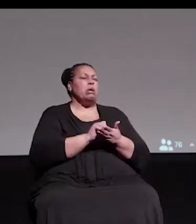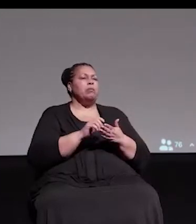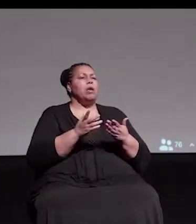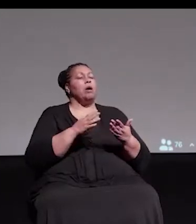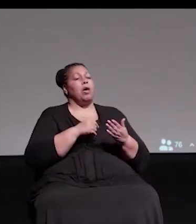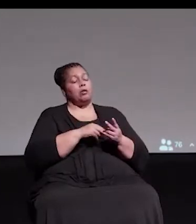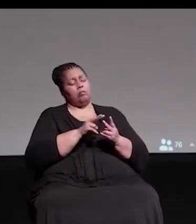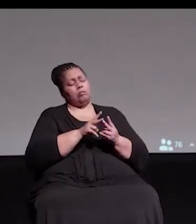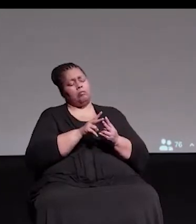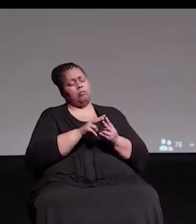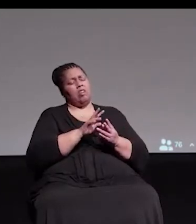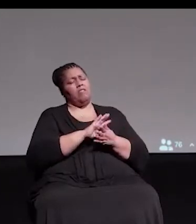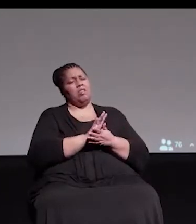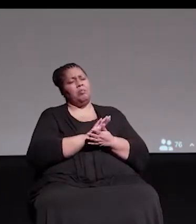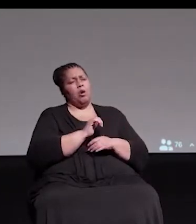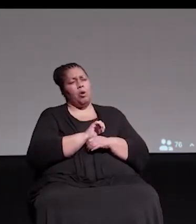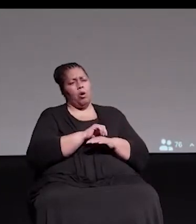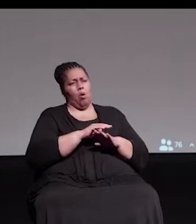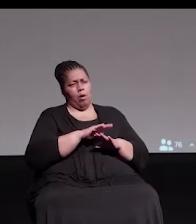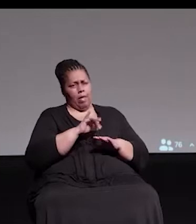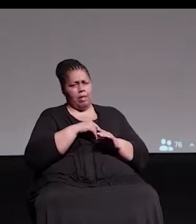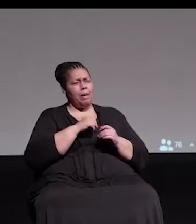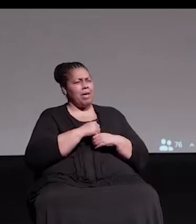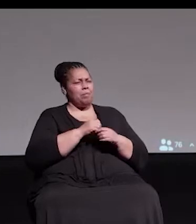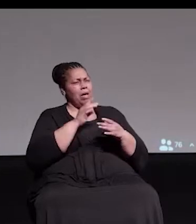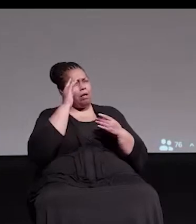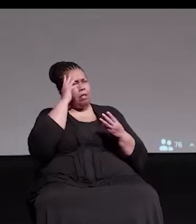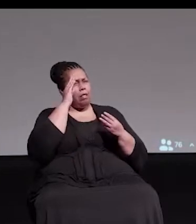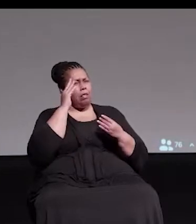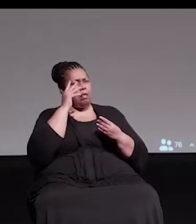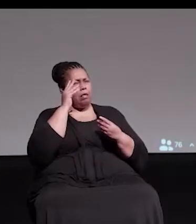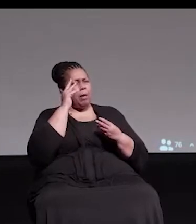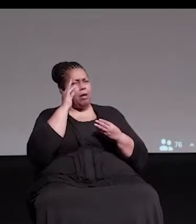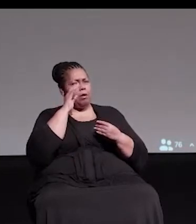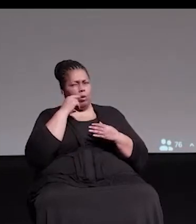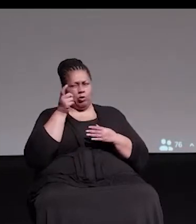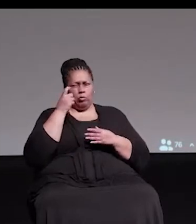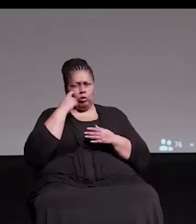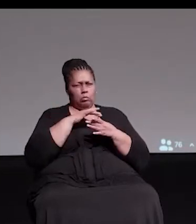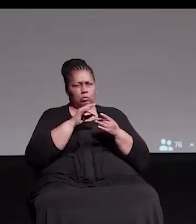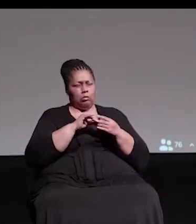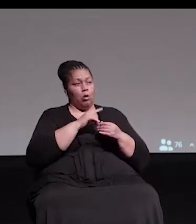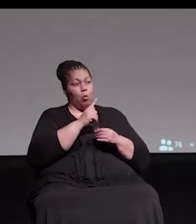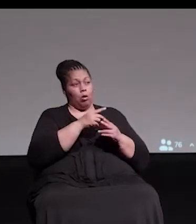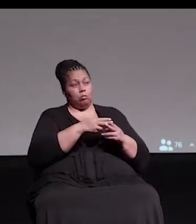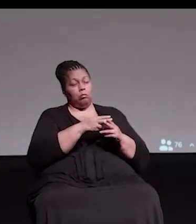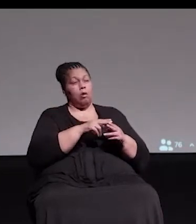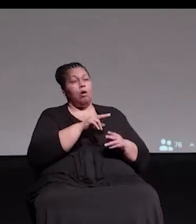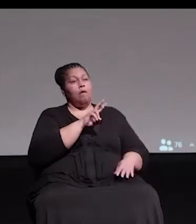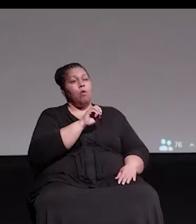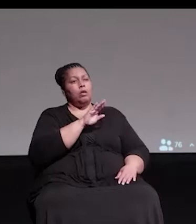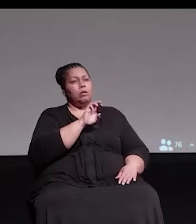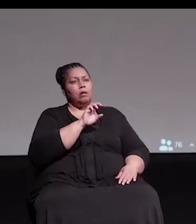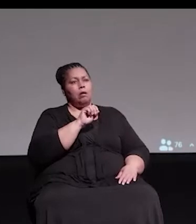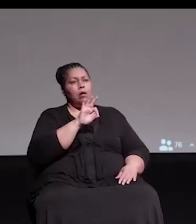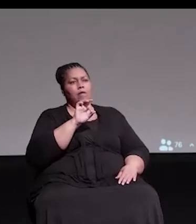like helped me think about this in relation. One was called The Voice of Freedom, which is the PBS American Experience doc. I